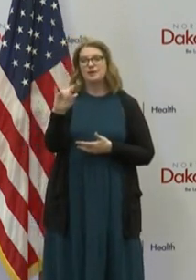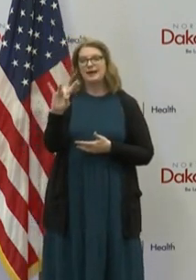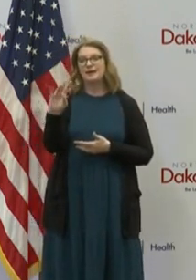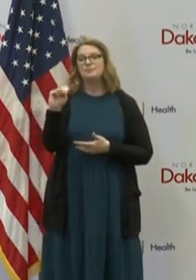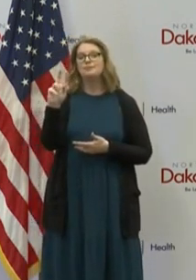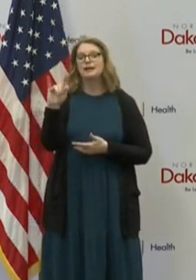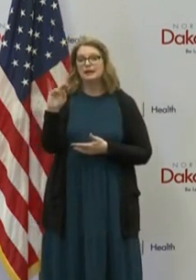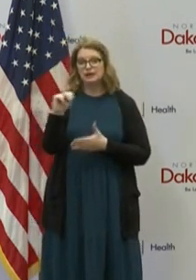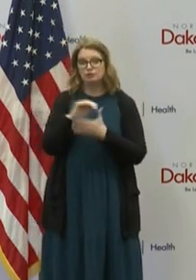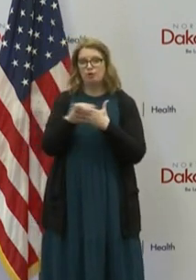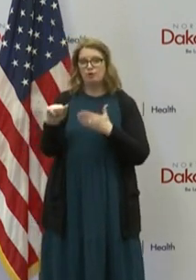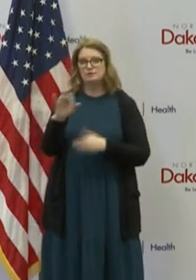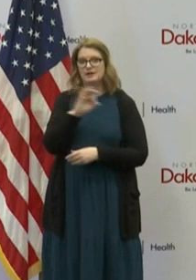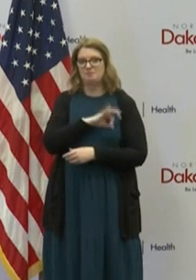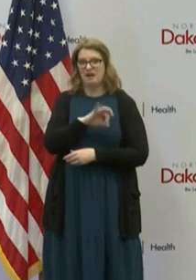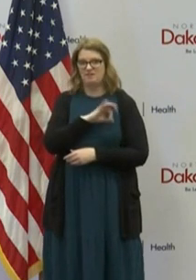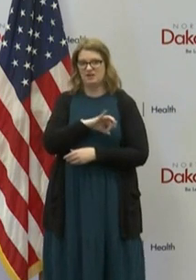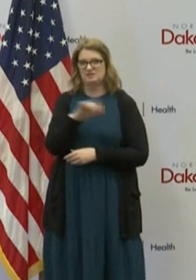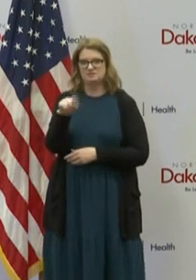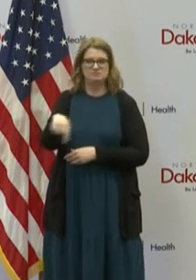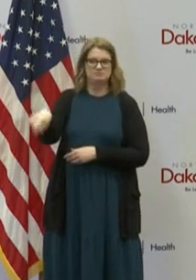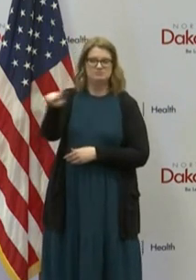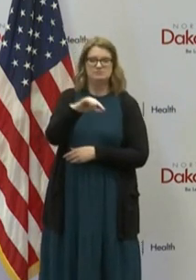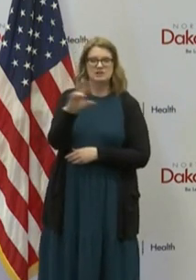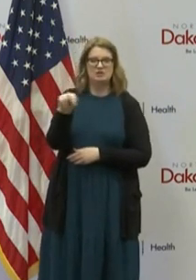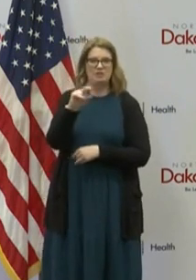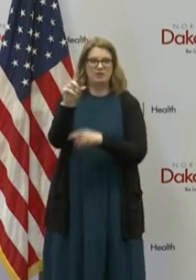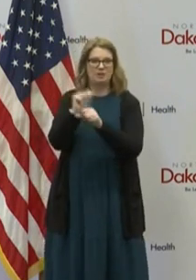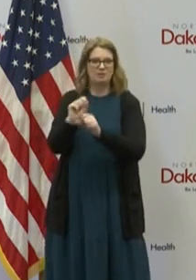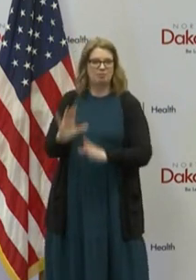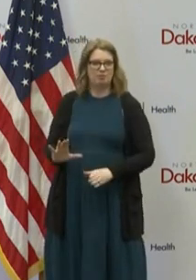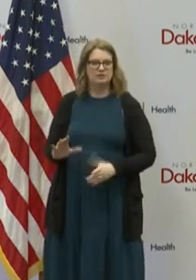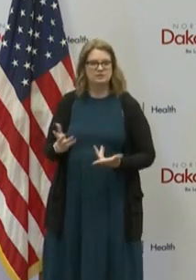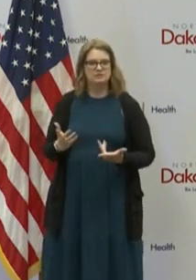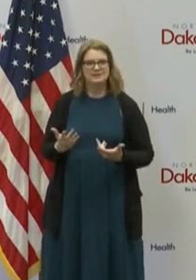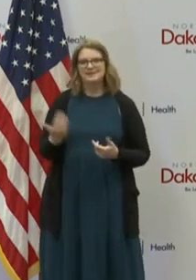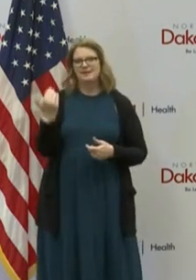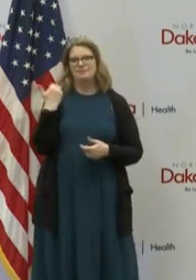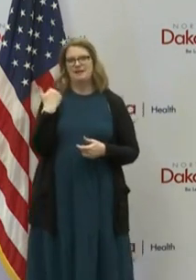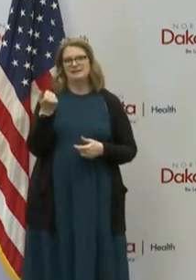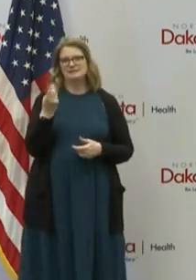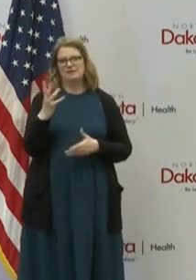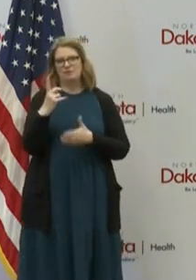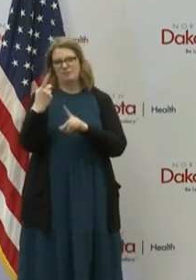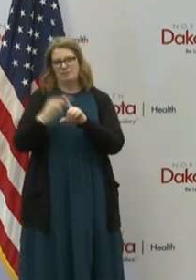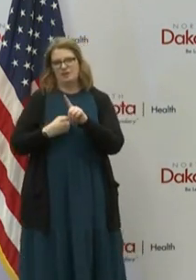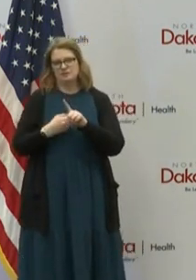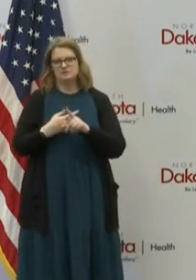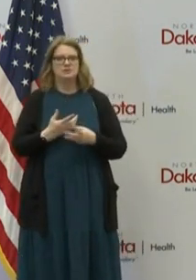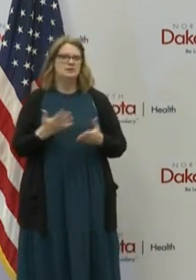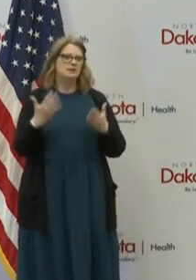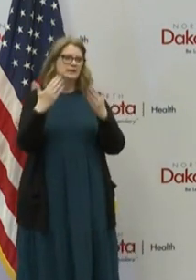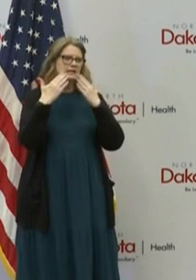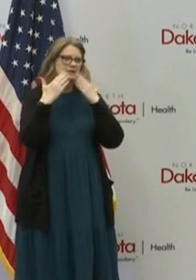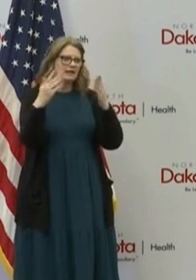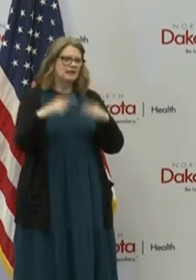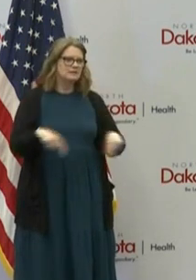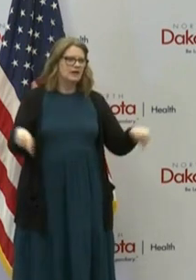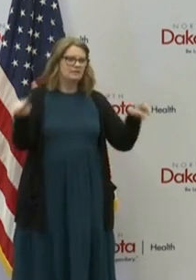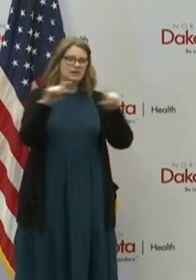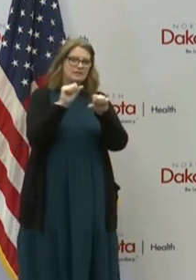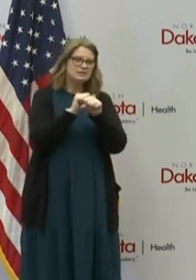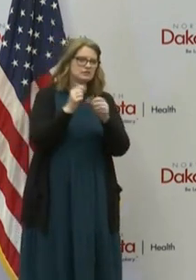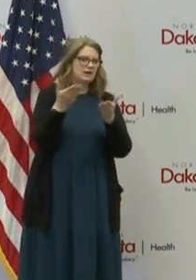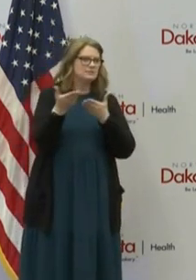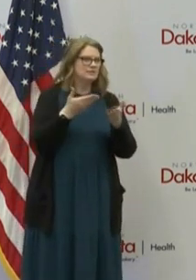$278.8 million in benefits to North Dakota workers just in the past several months. And so again, thanks to everybody in job service who's